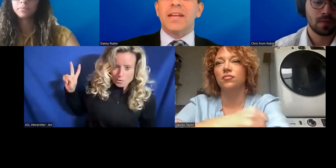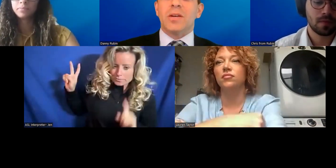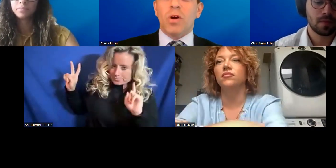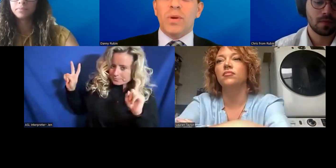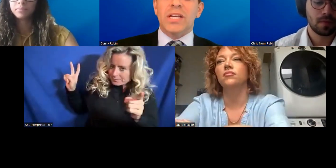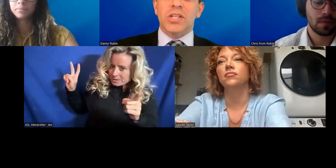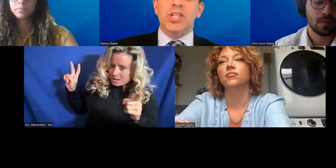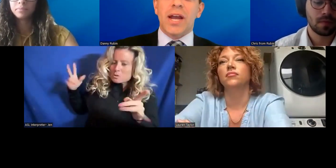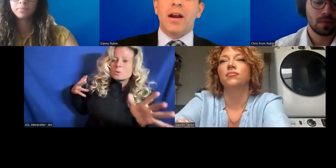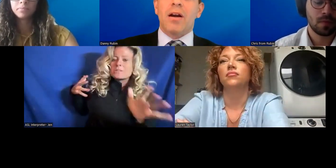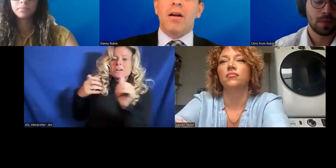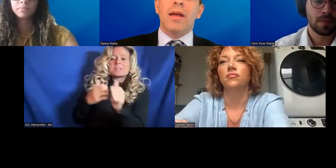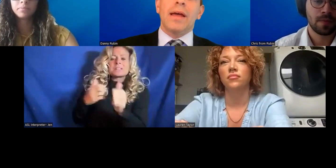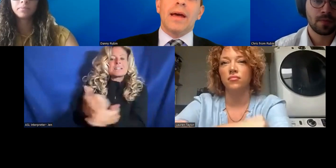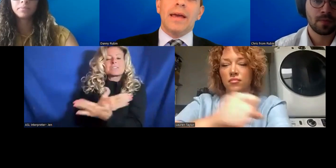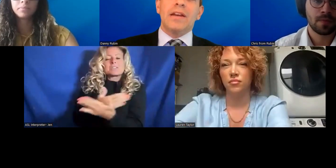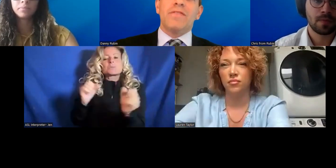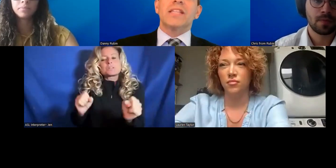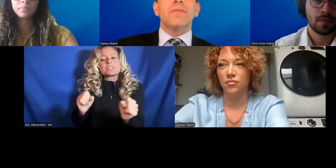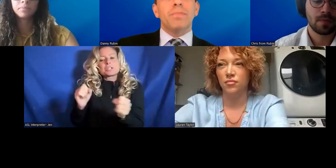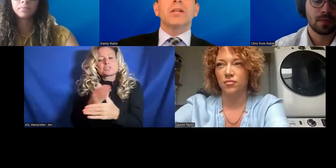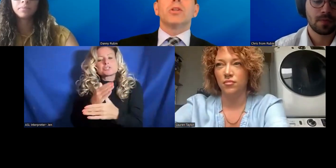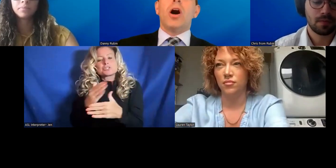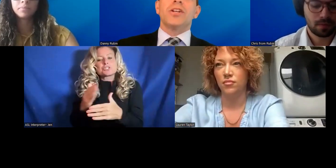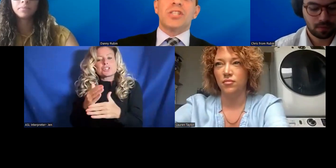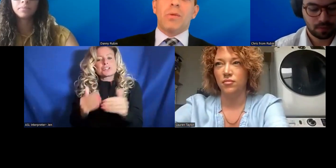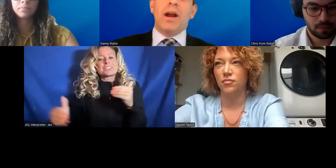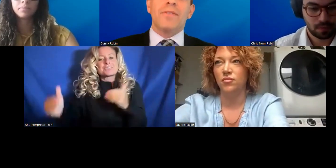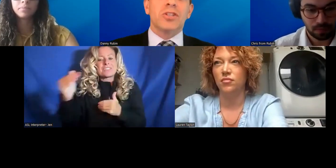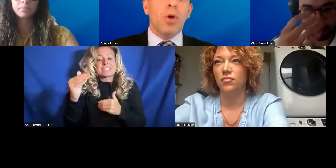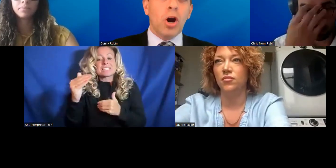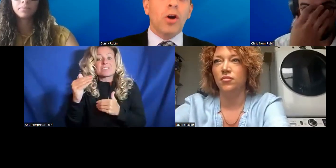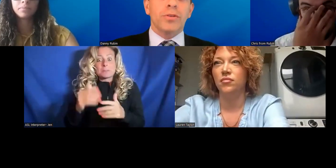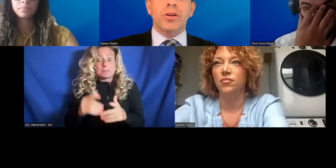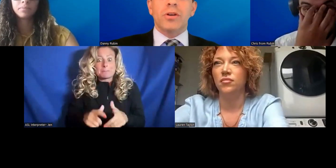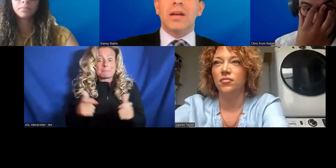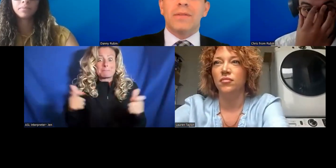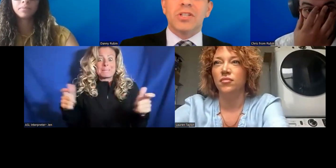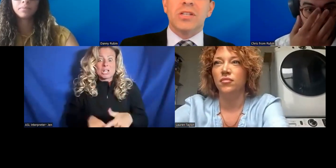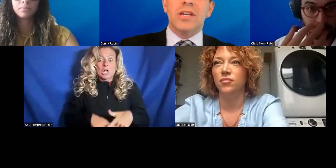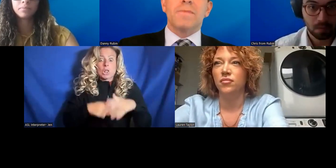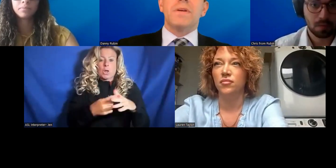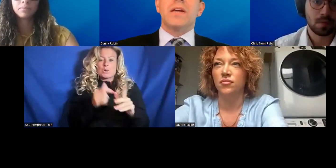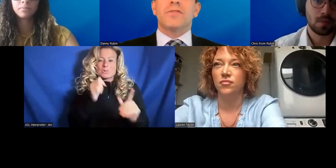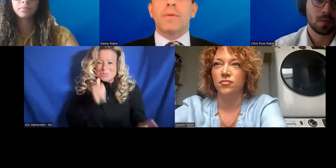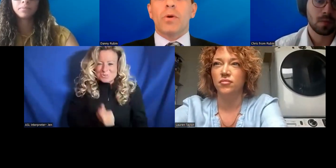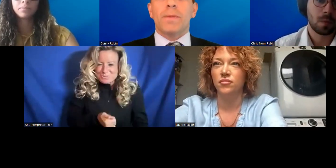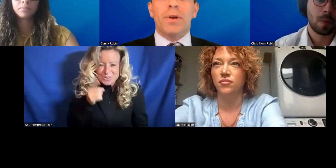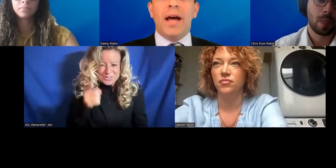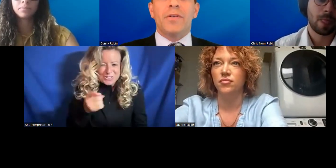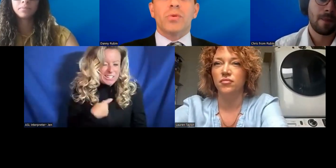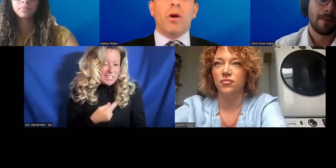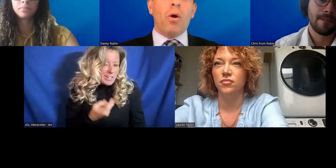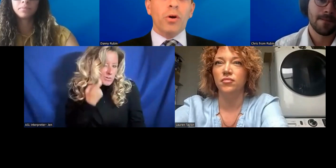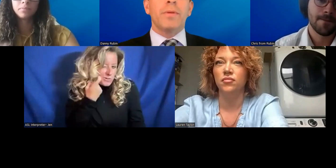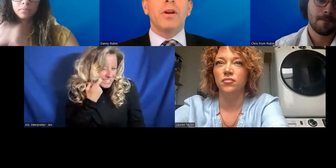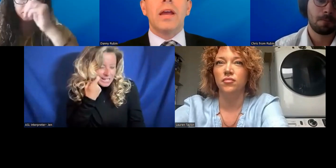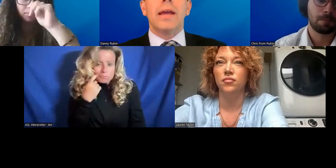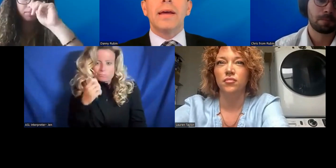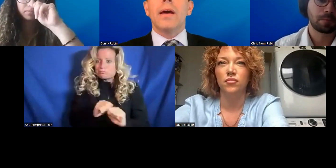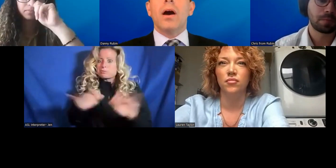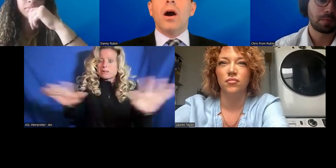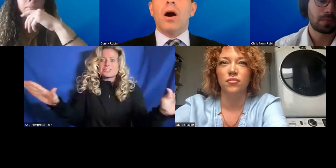actually updated what we can share in advance of a big launch that we're having tomorrow. So you're getting kind of a sneak peek of something we're going to put out there to our